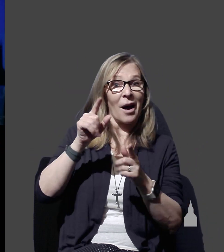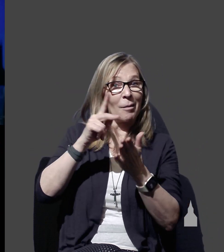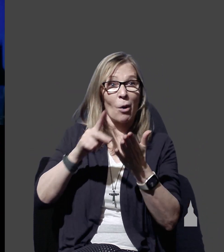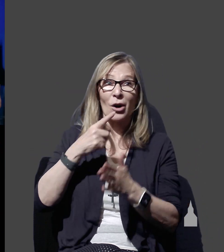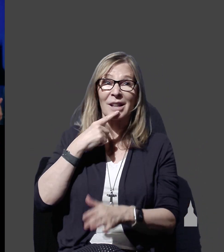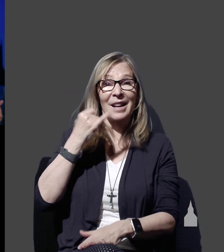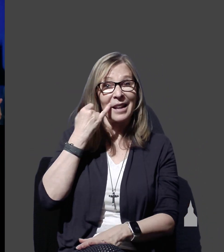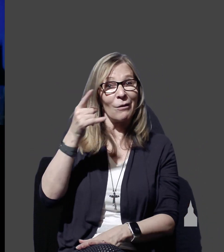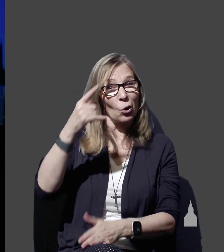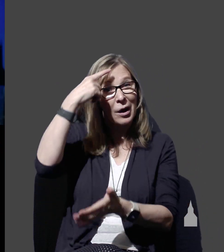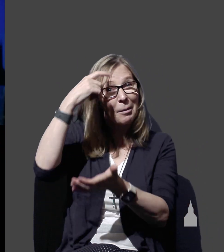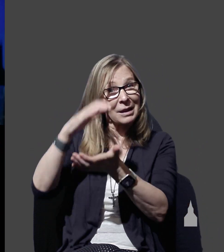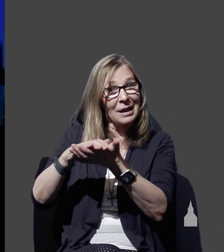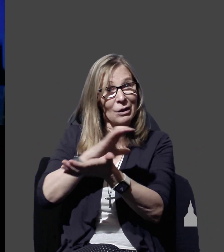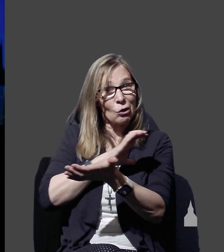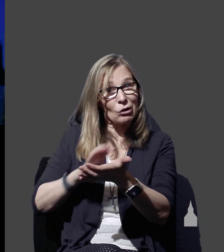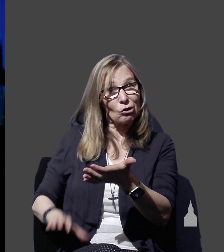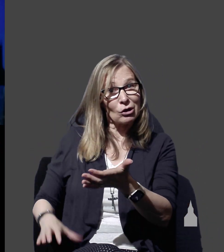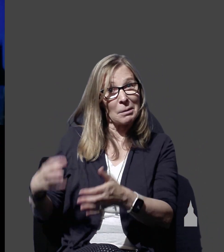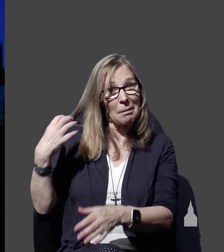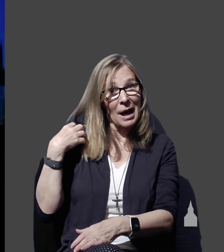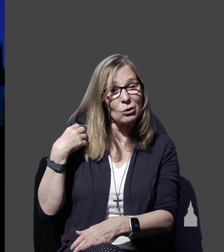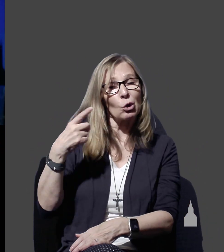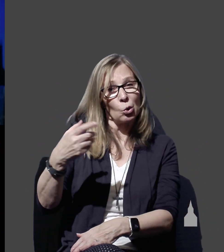have responsibilities before the Lord.